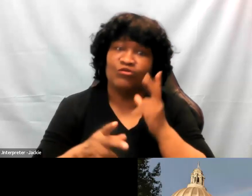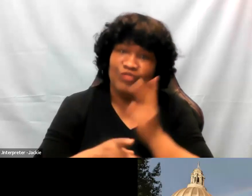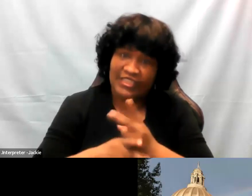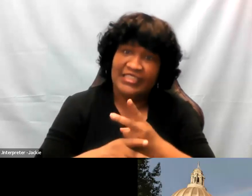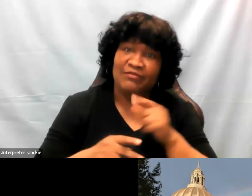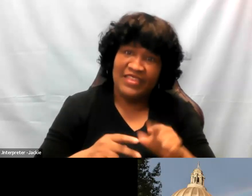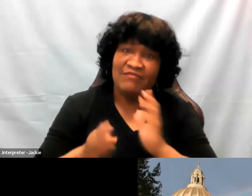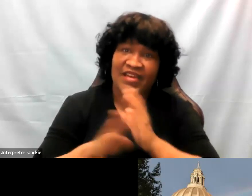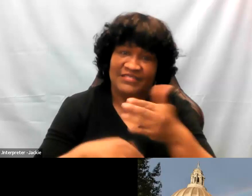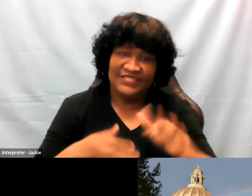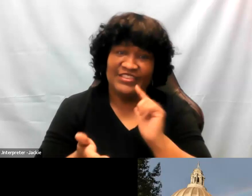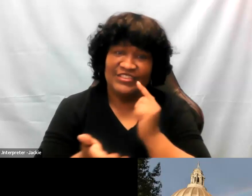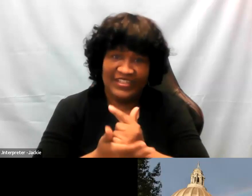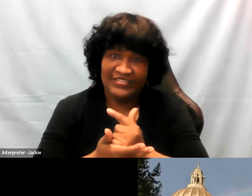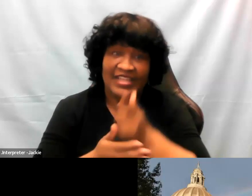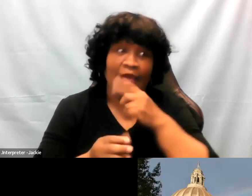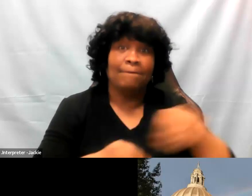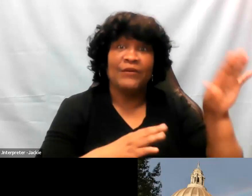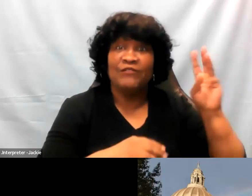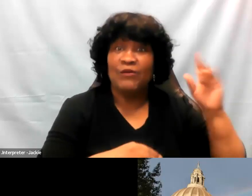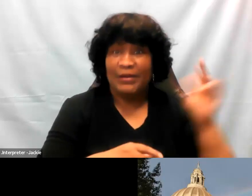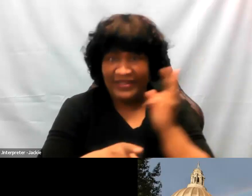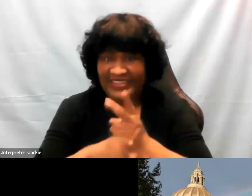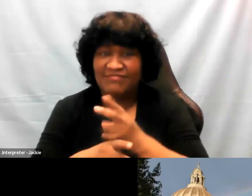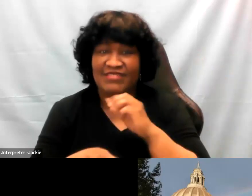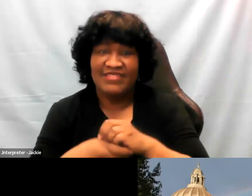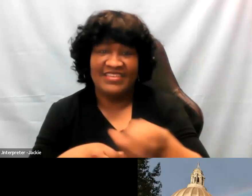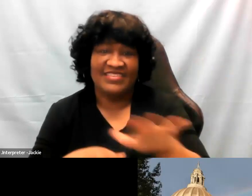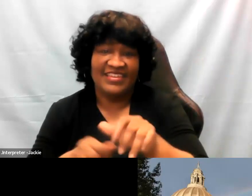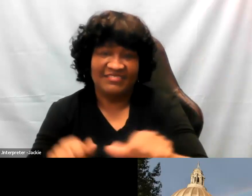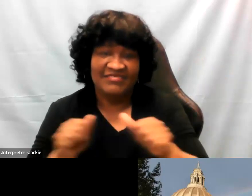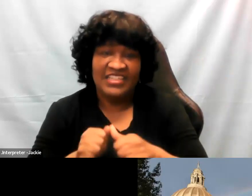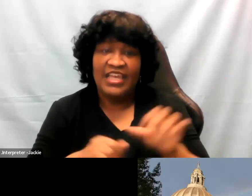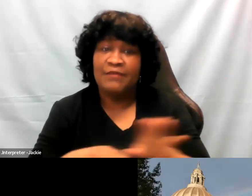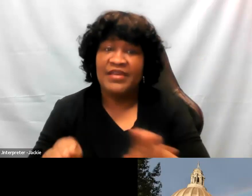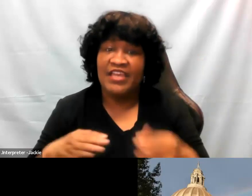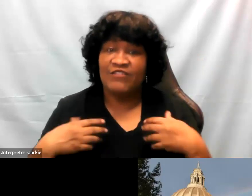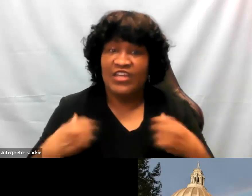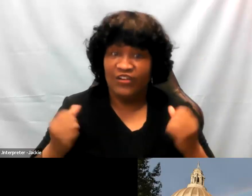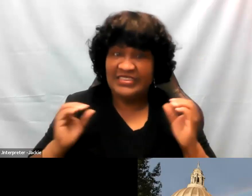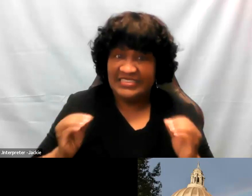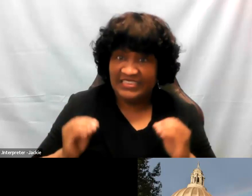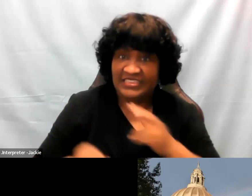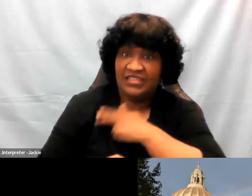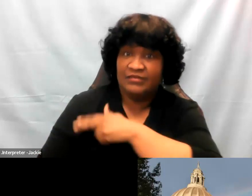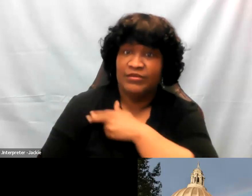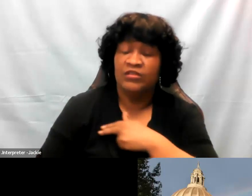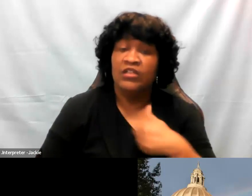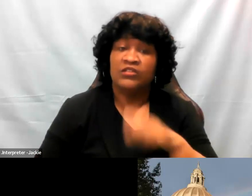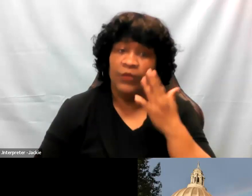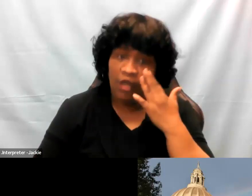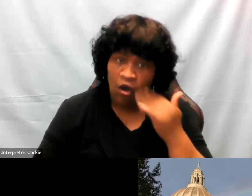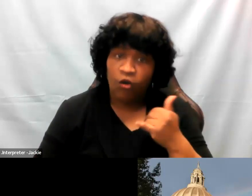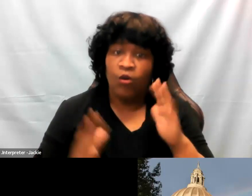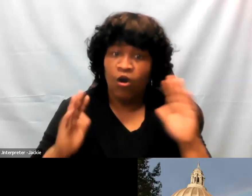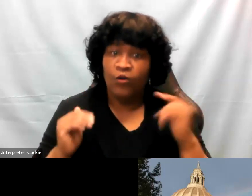after graduation. And with a UW Teaching Hospital in behavioral health, I'm really hoping that's going to increase our